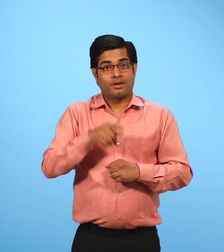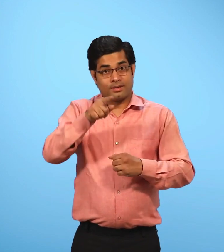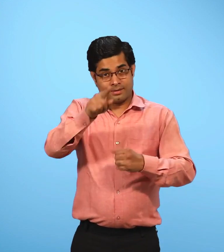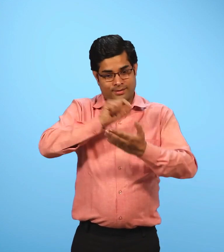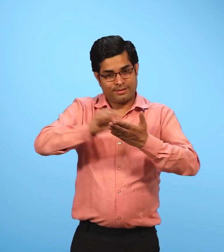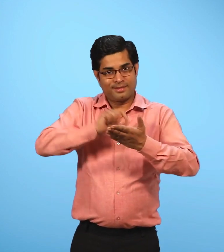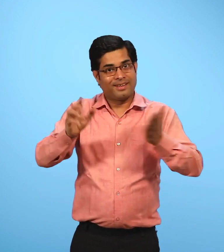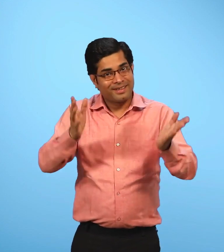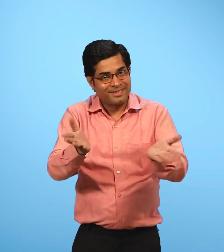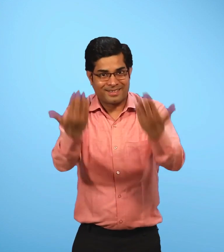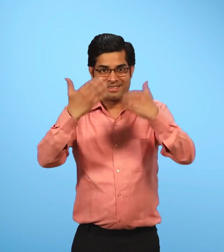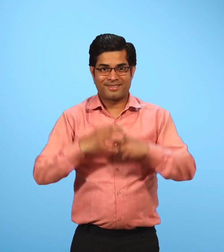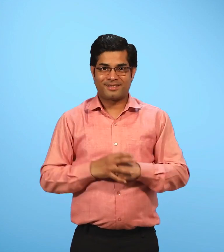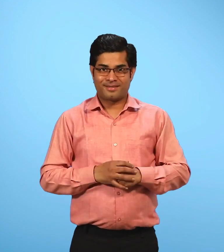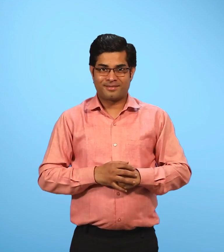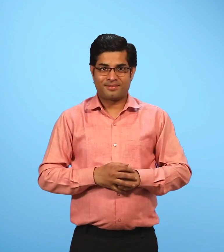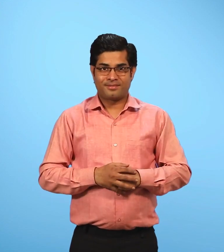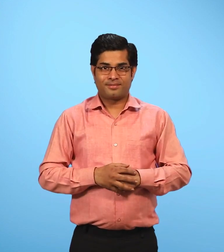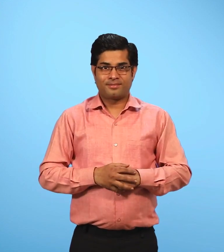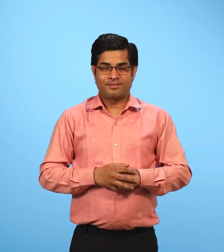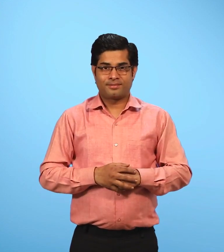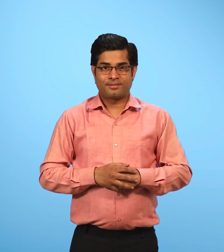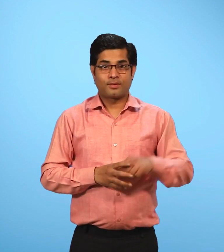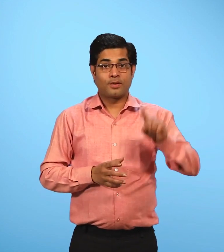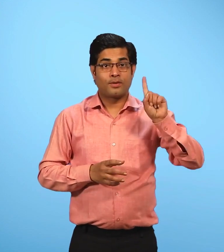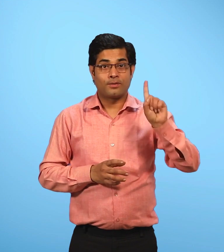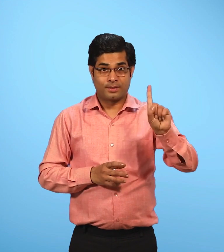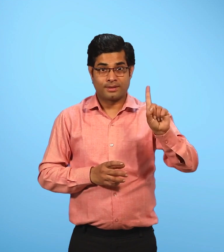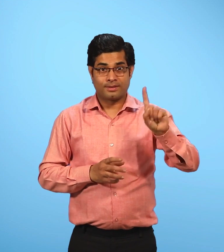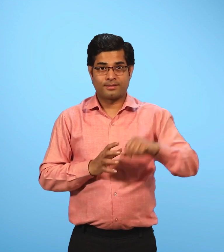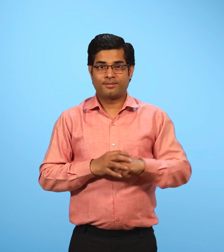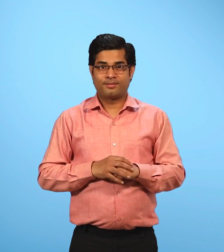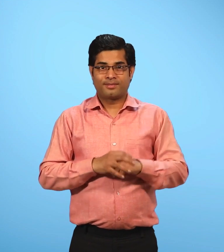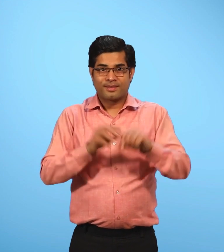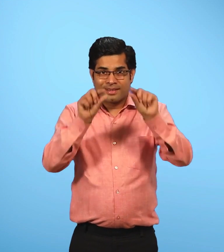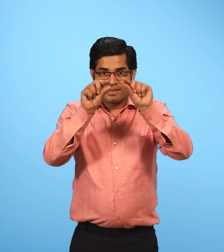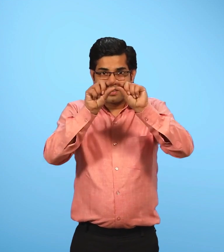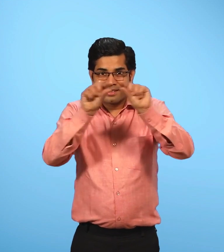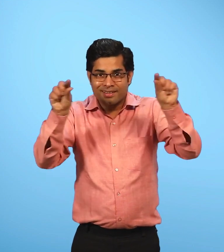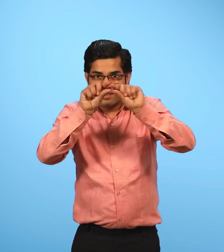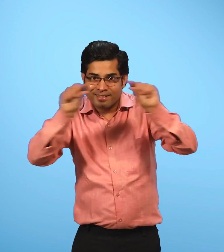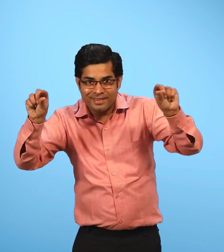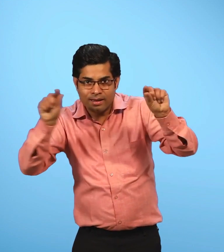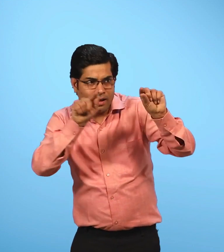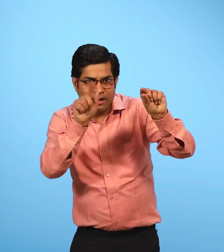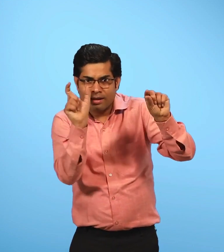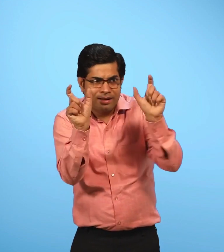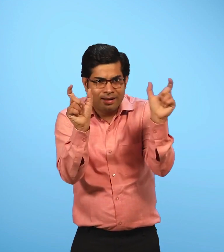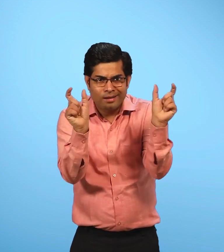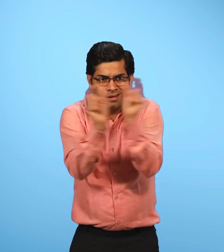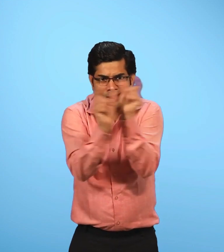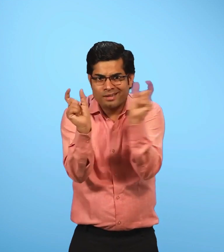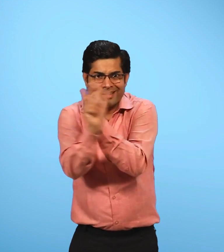D. On an aeroplane. Let's talk. How would you feel if you saw